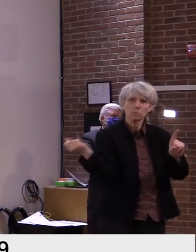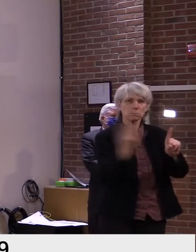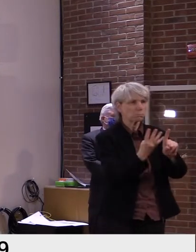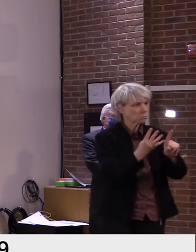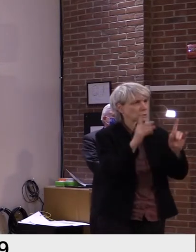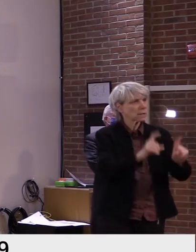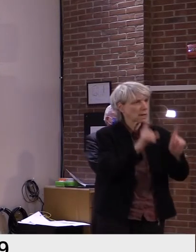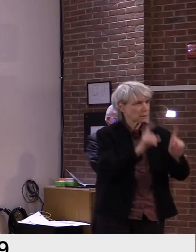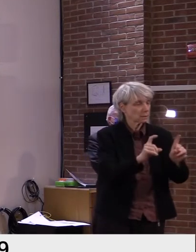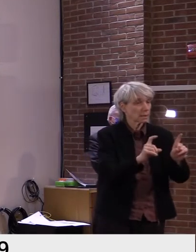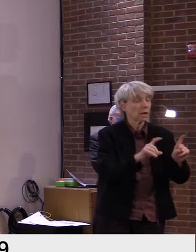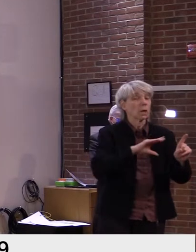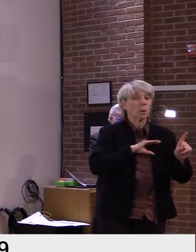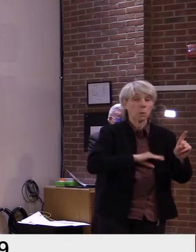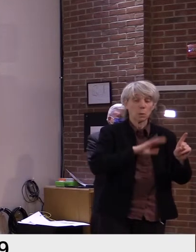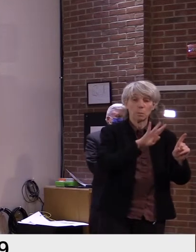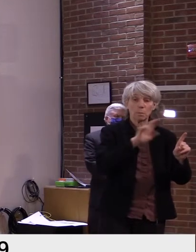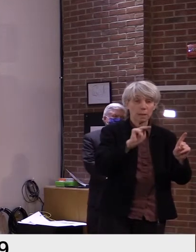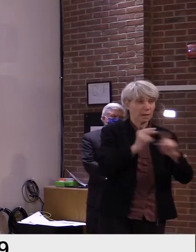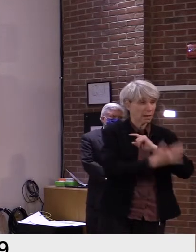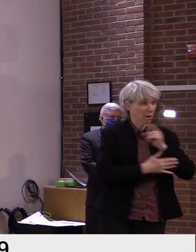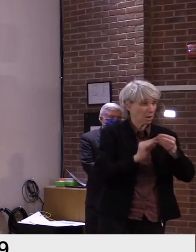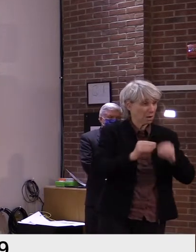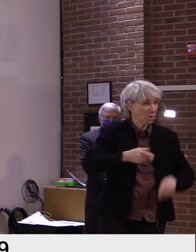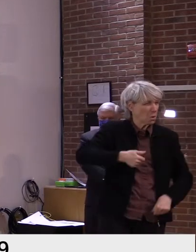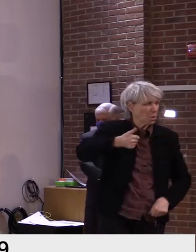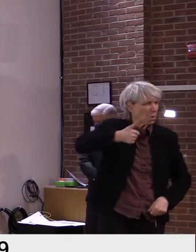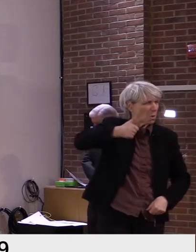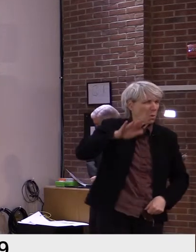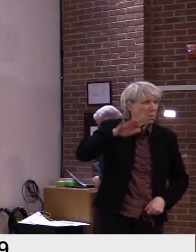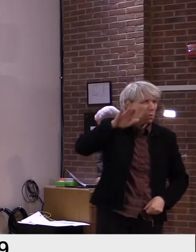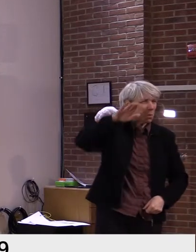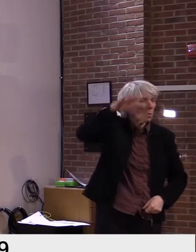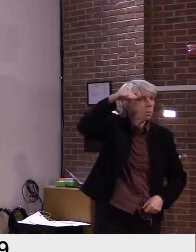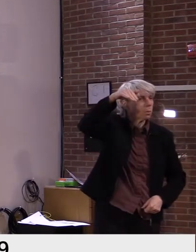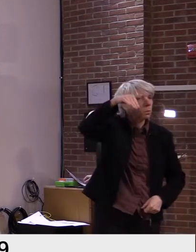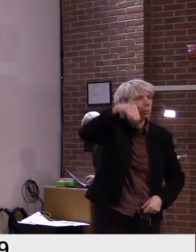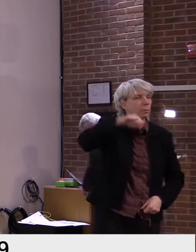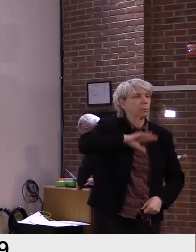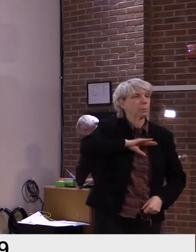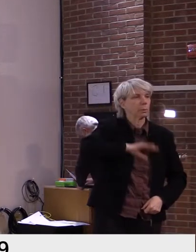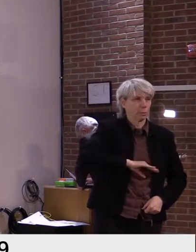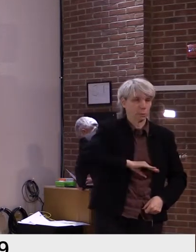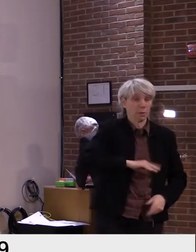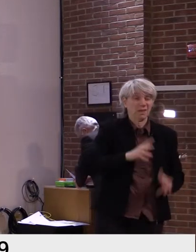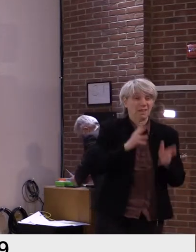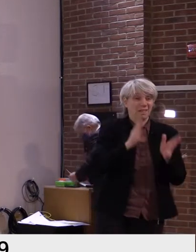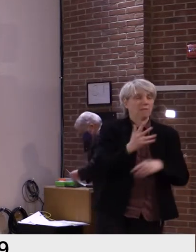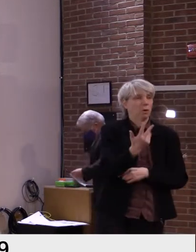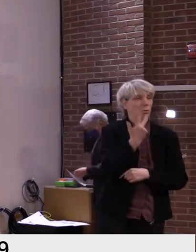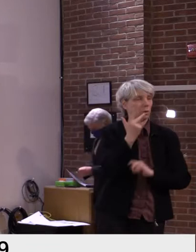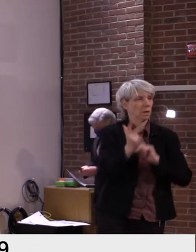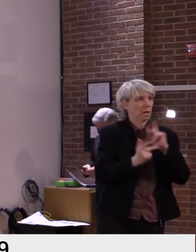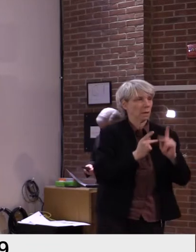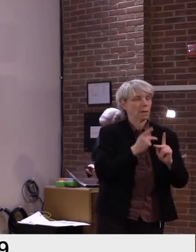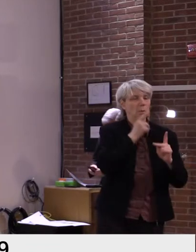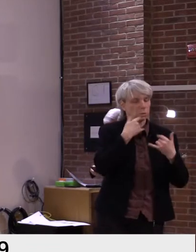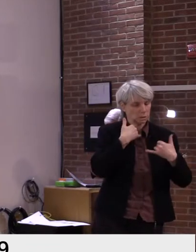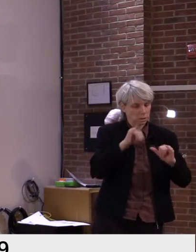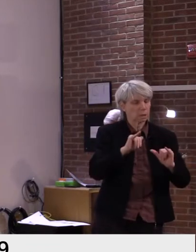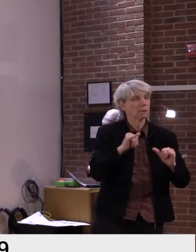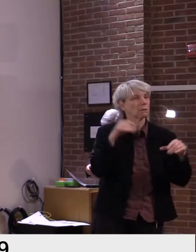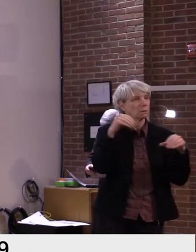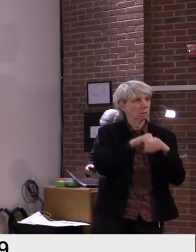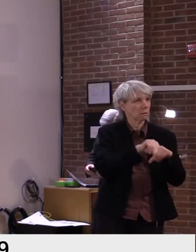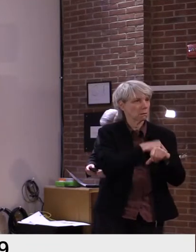County leveling off. There are really now only 3 hospitalized patients at Southwest Vermont Medical